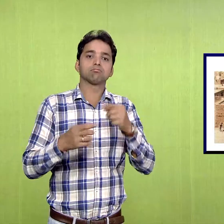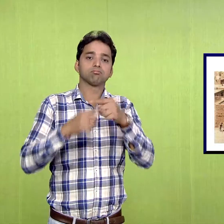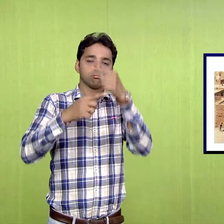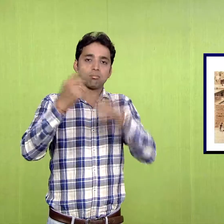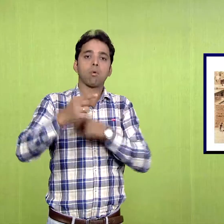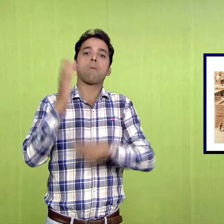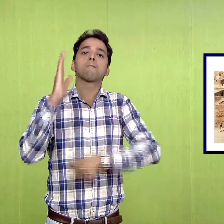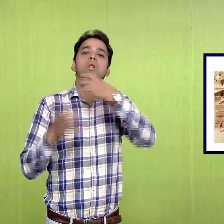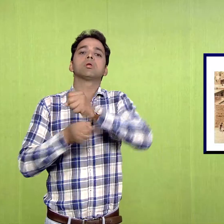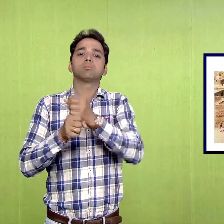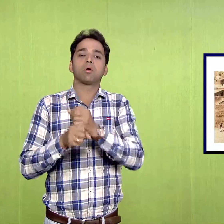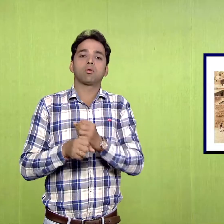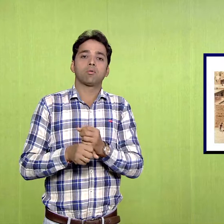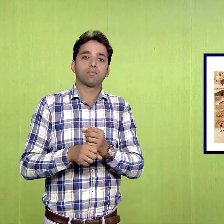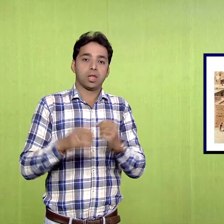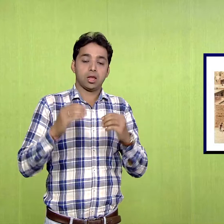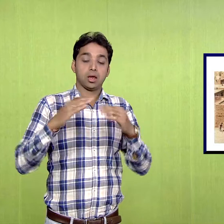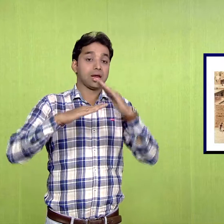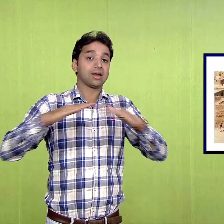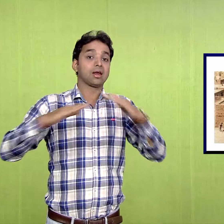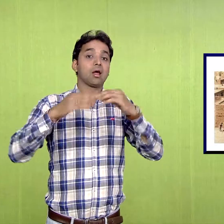1, dwelling houses.